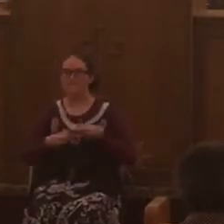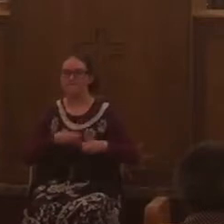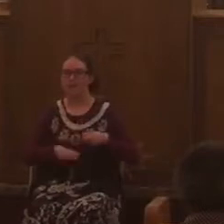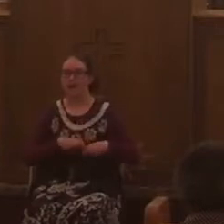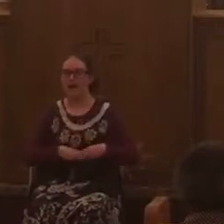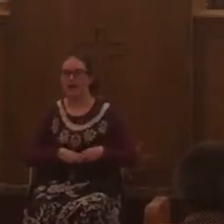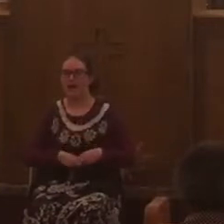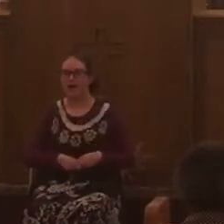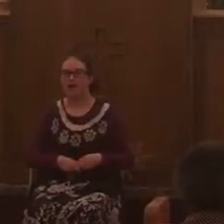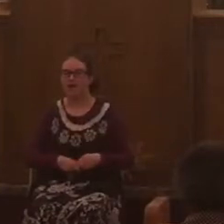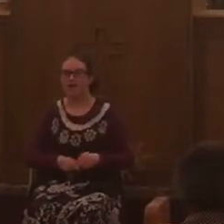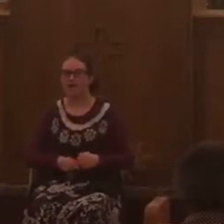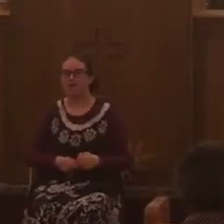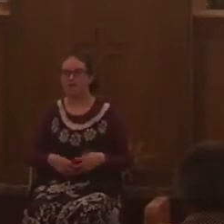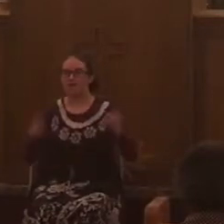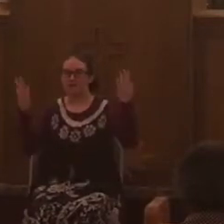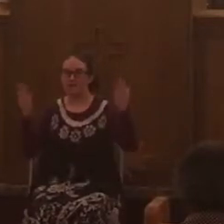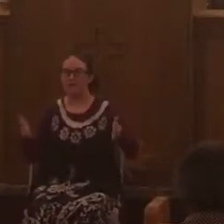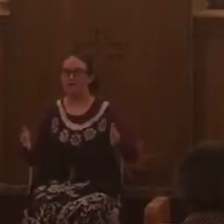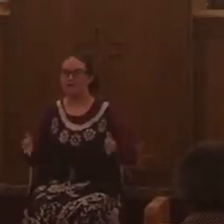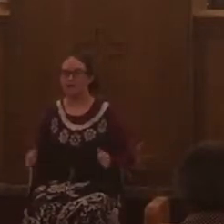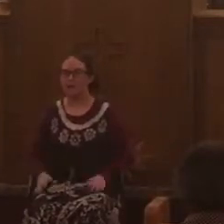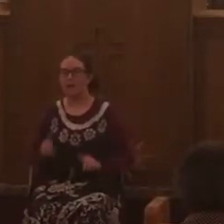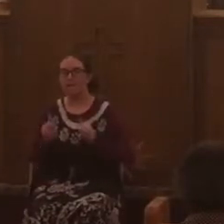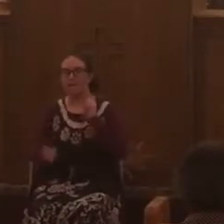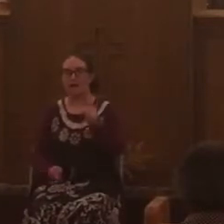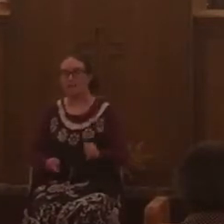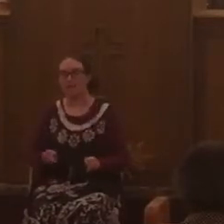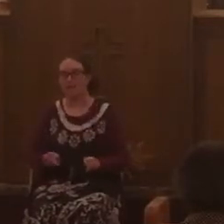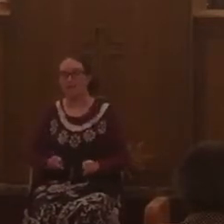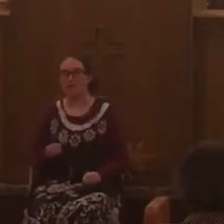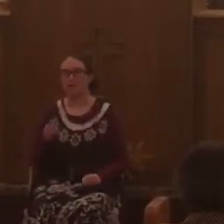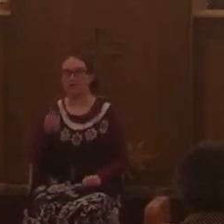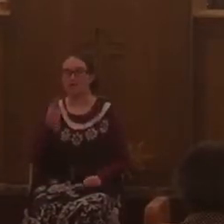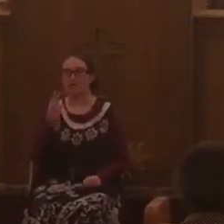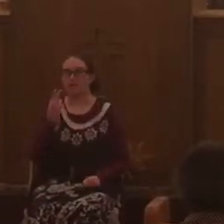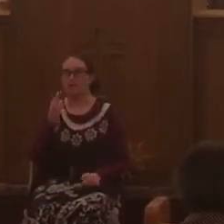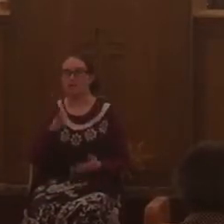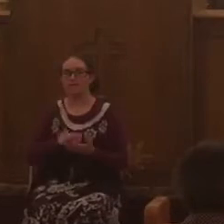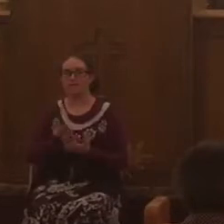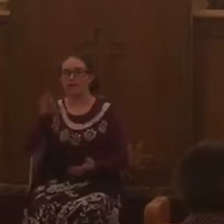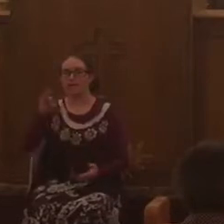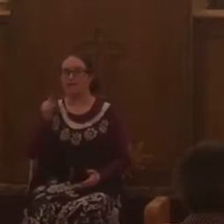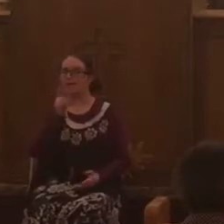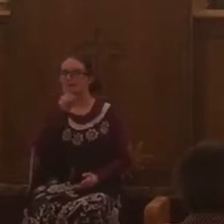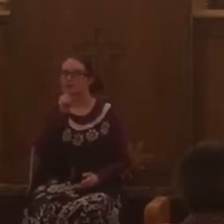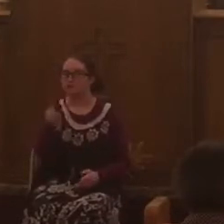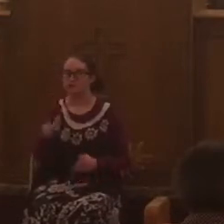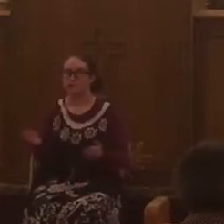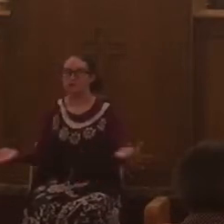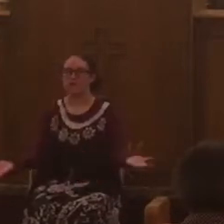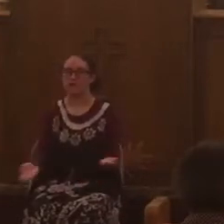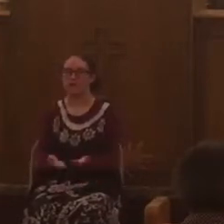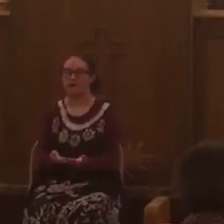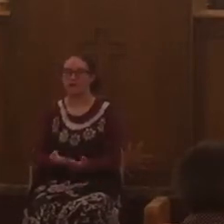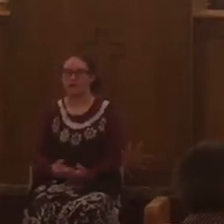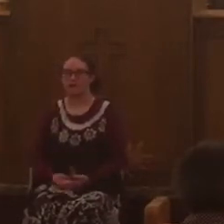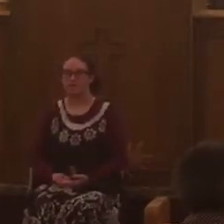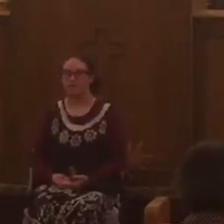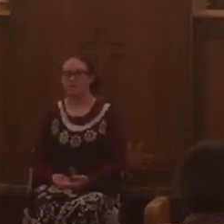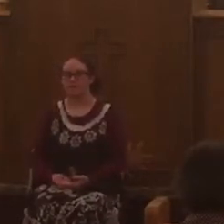spirits of false religion that are binding people up, and come against those things with everything we've got in the spirit